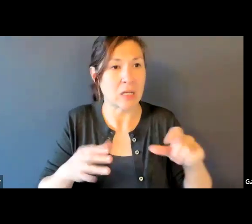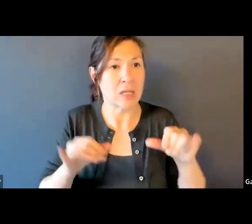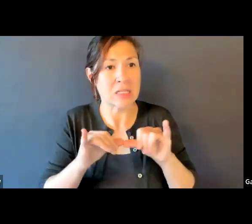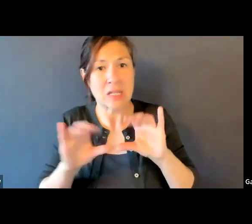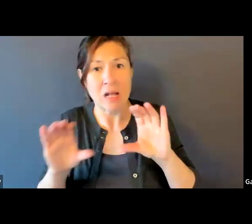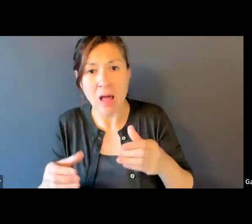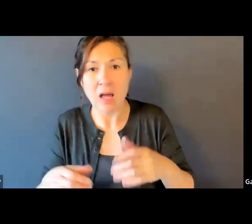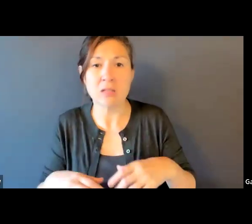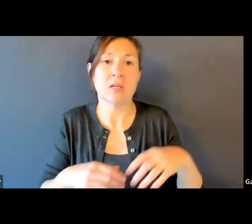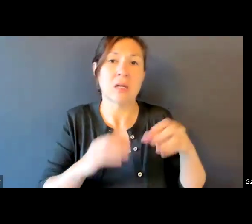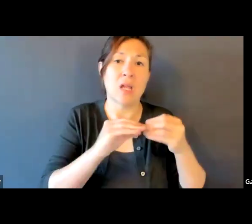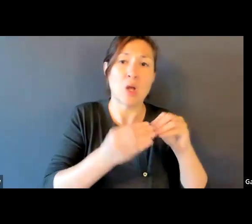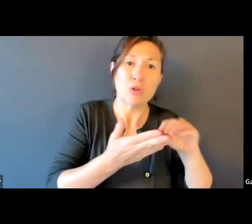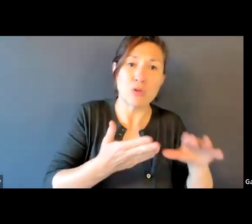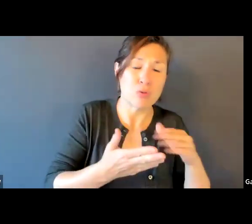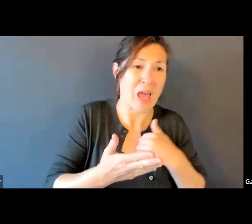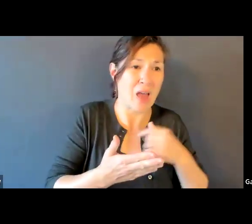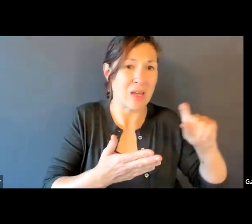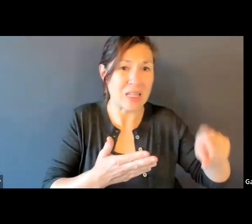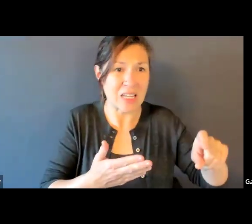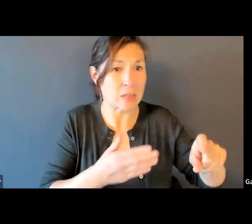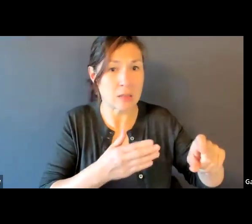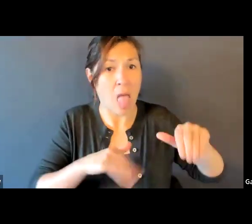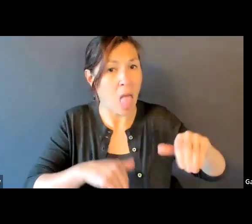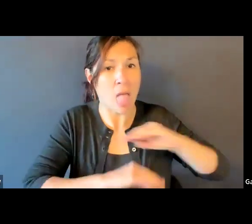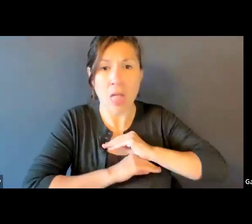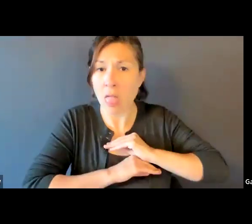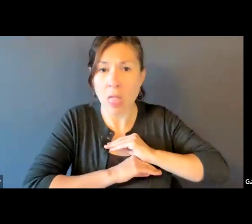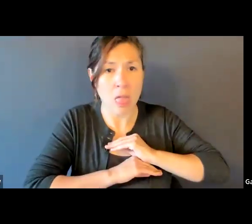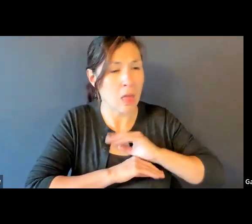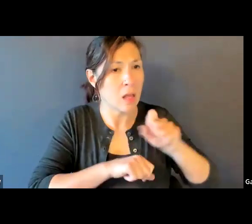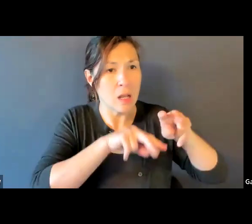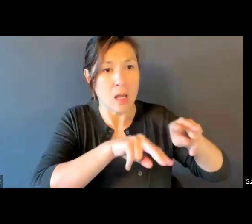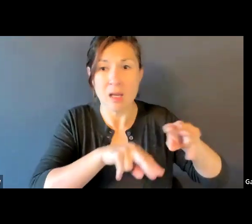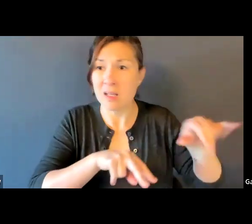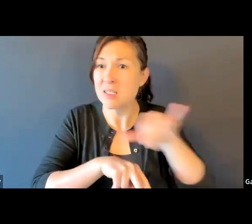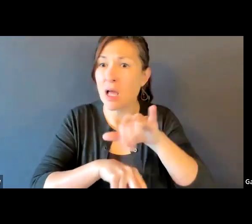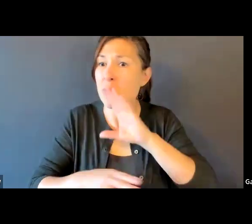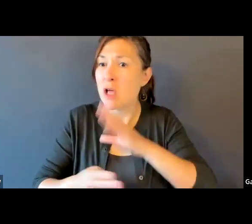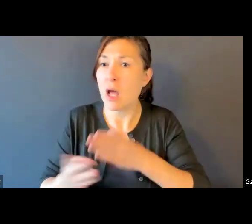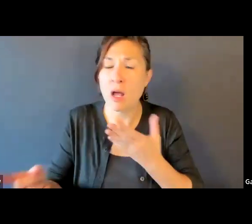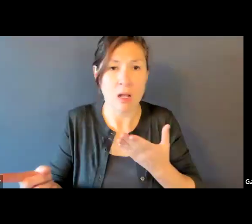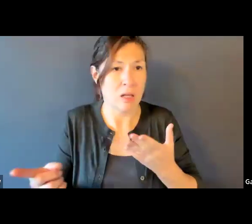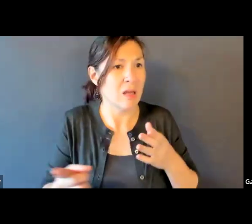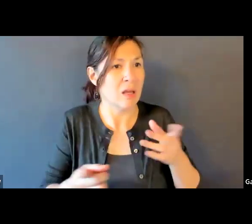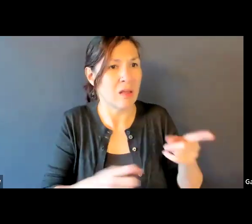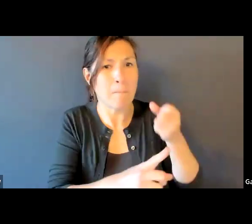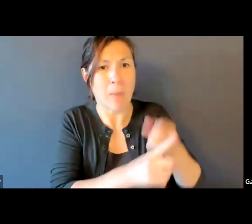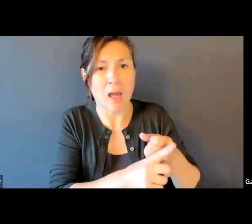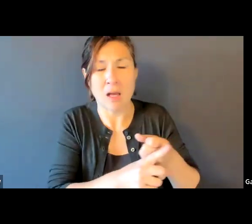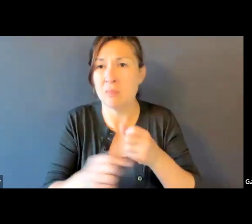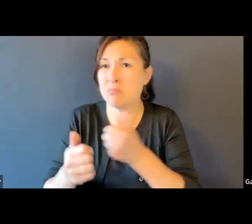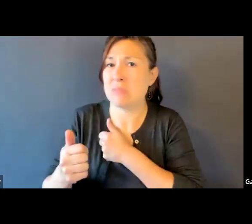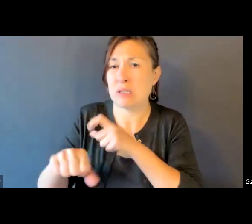students with needs that are not met to be attended. And just as my daughter, how affected they are when your time is